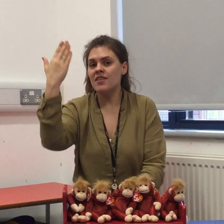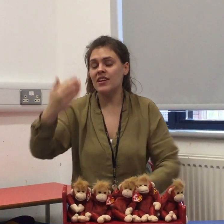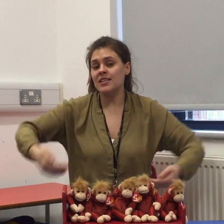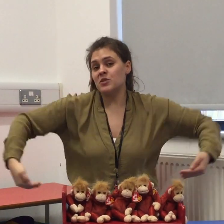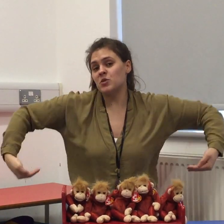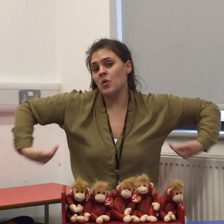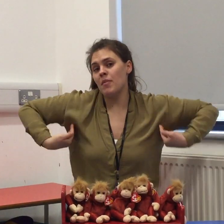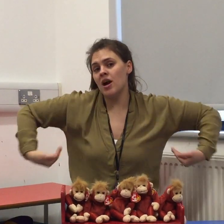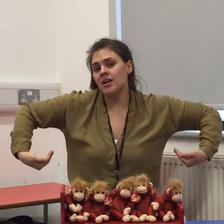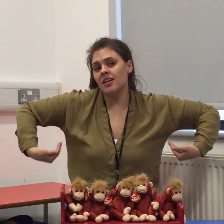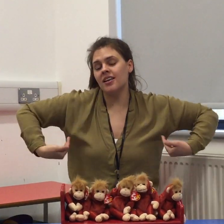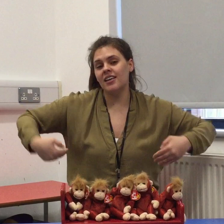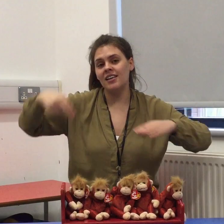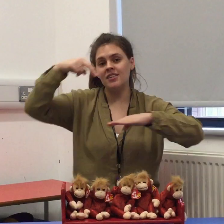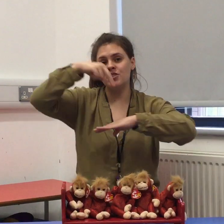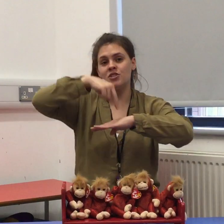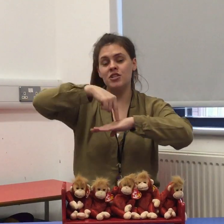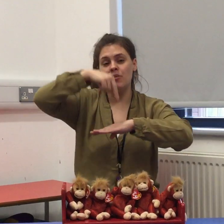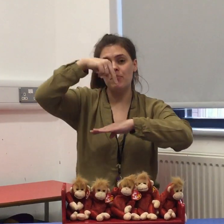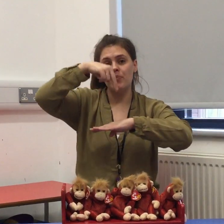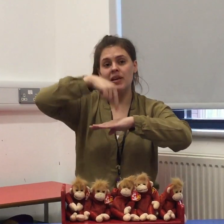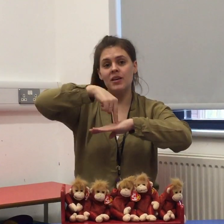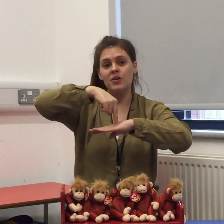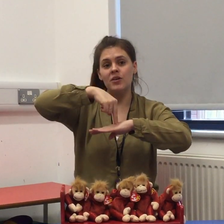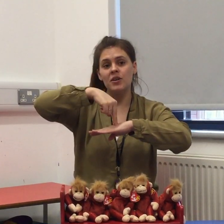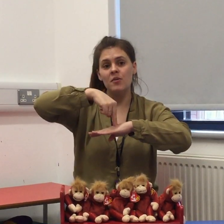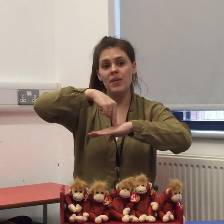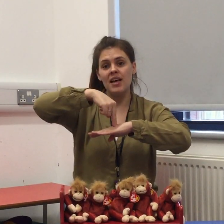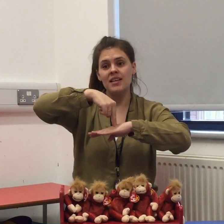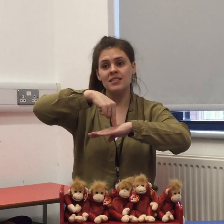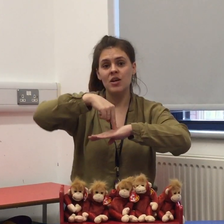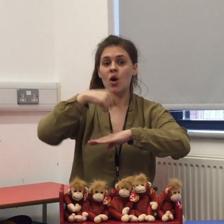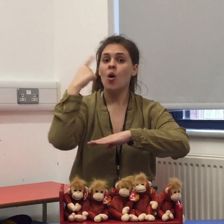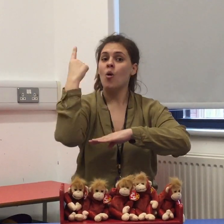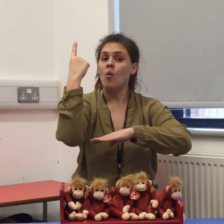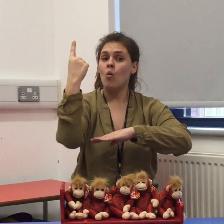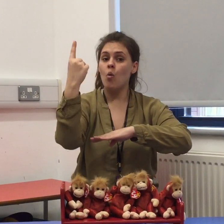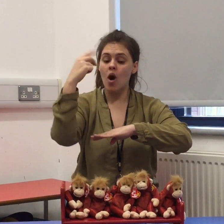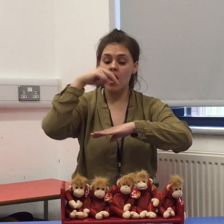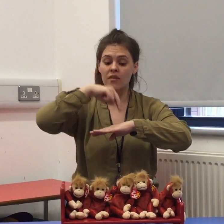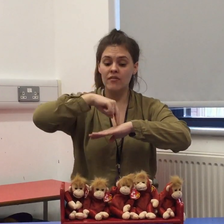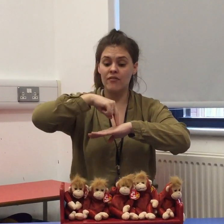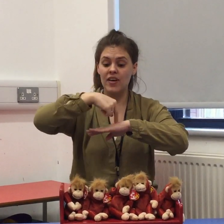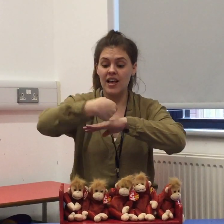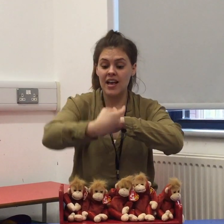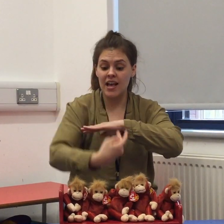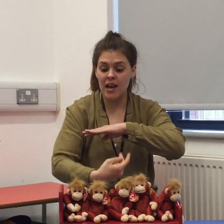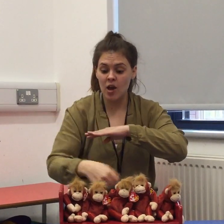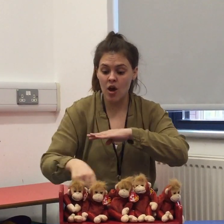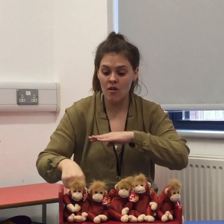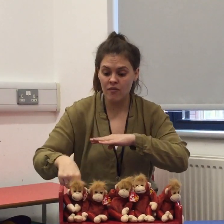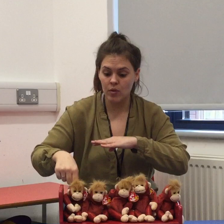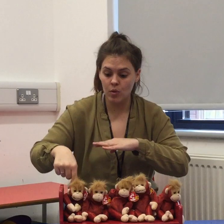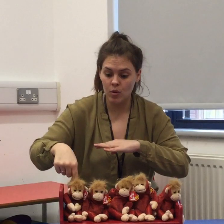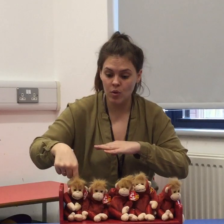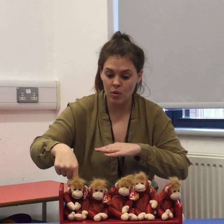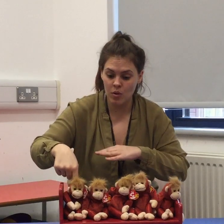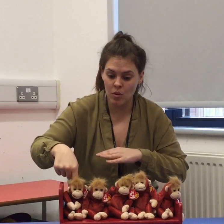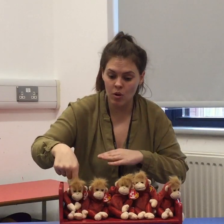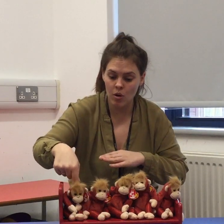5 little monkeys jumping on a bed. 1 fell off